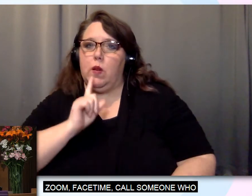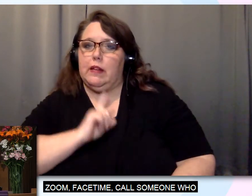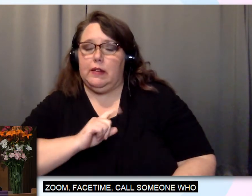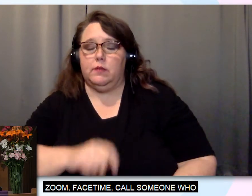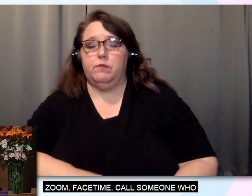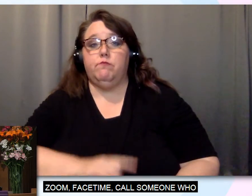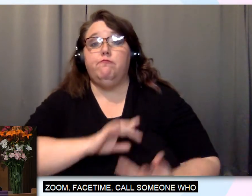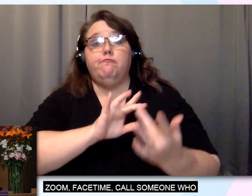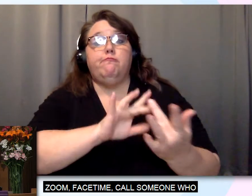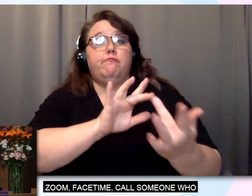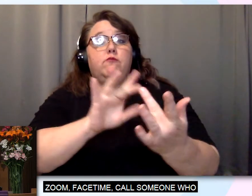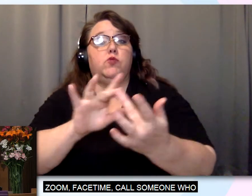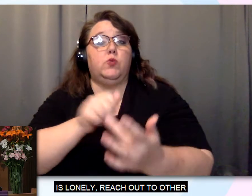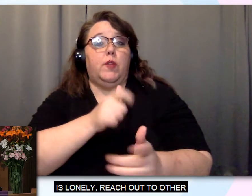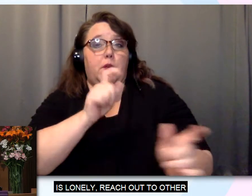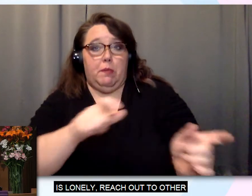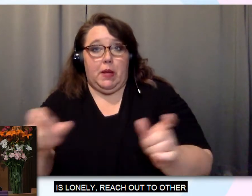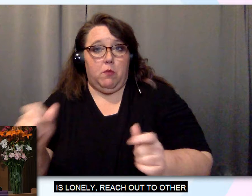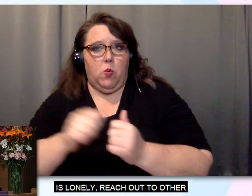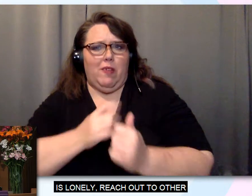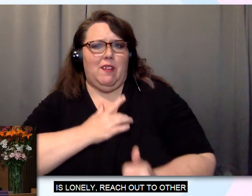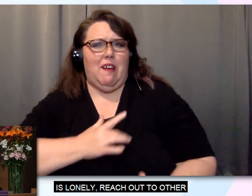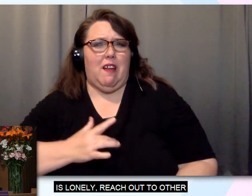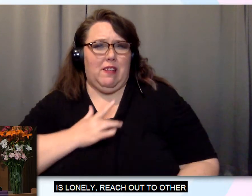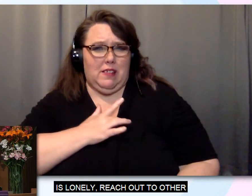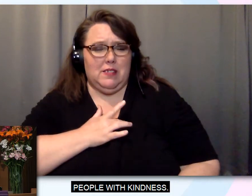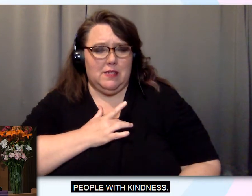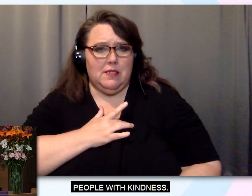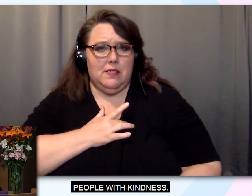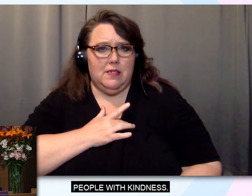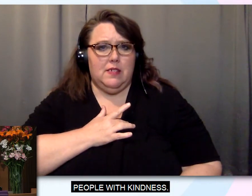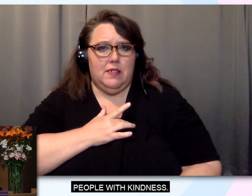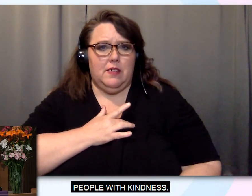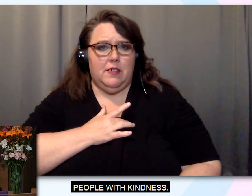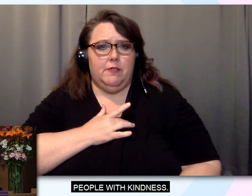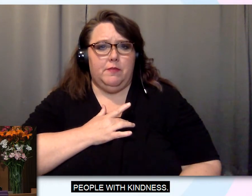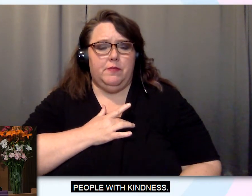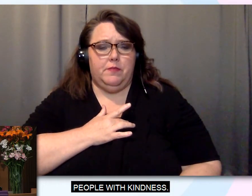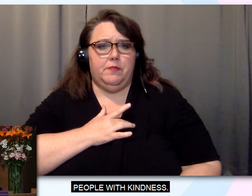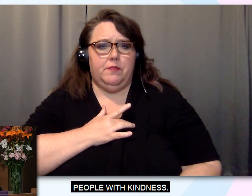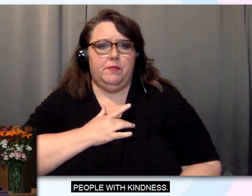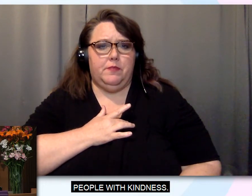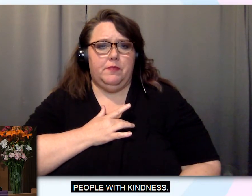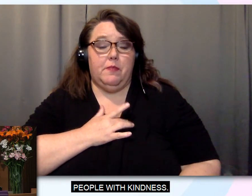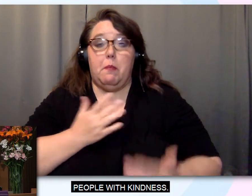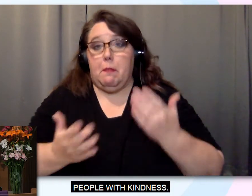who's lonely, reach out to other people with kindness,